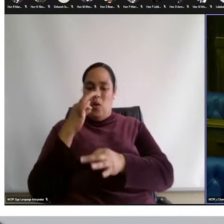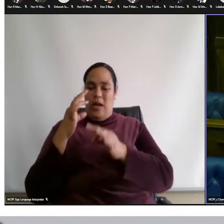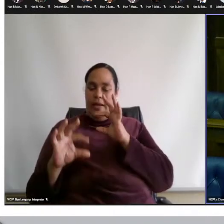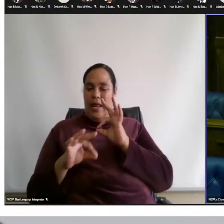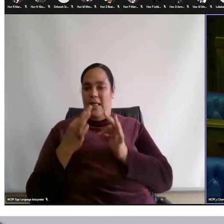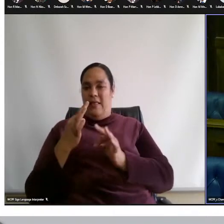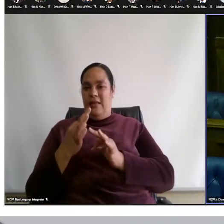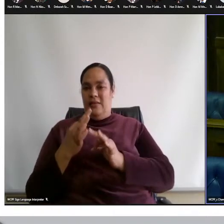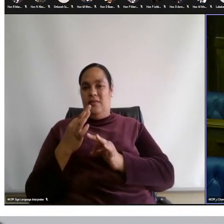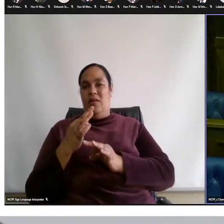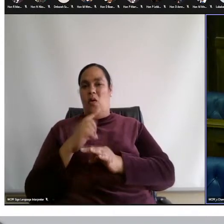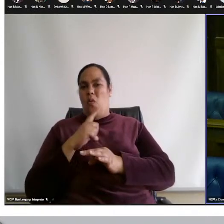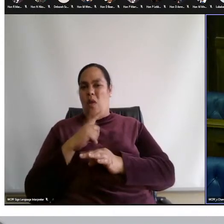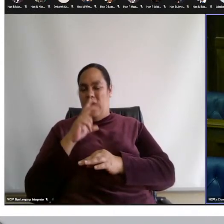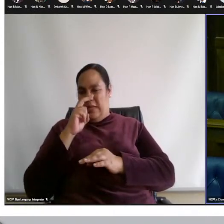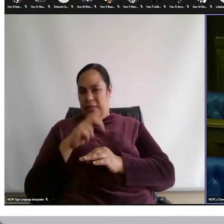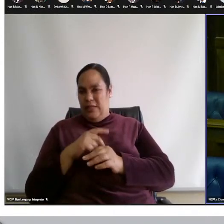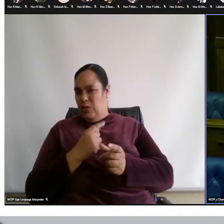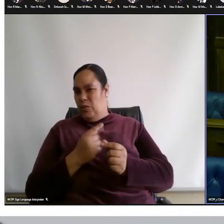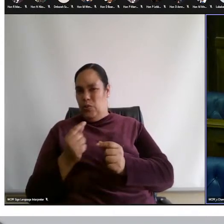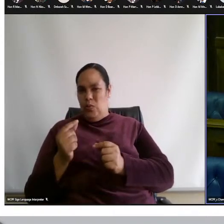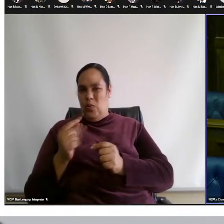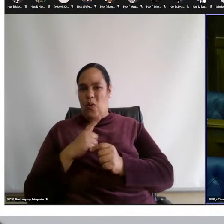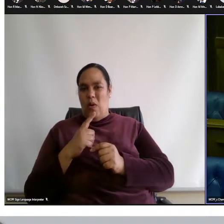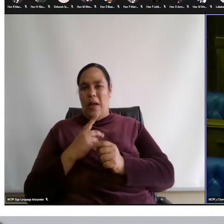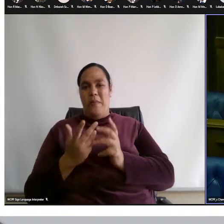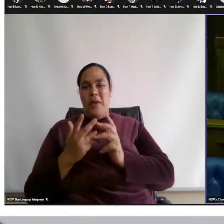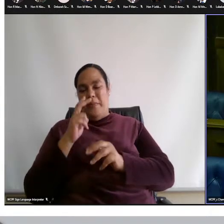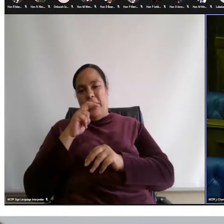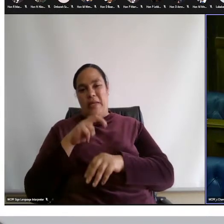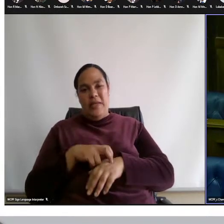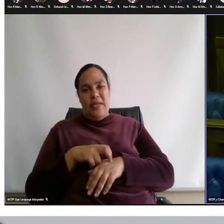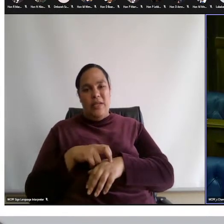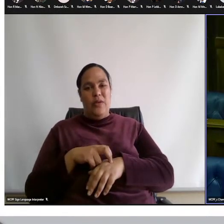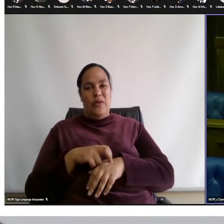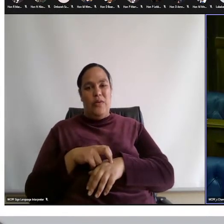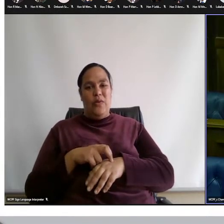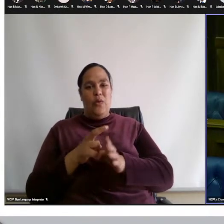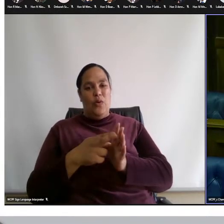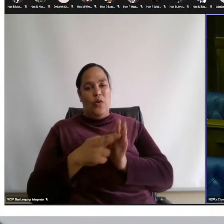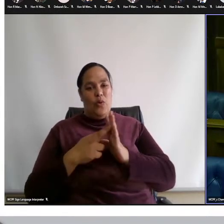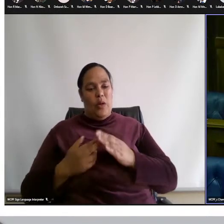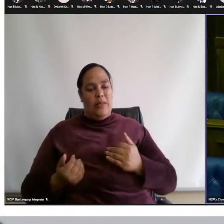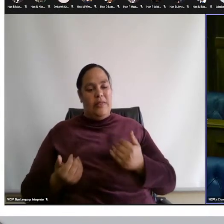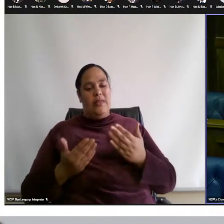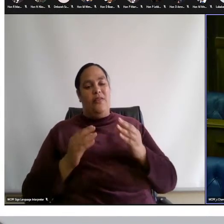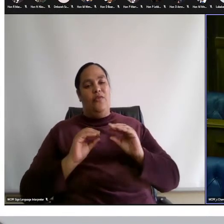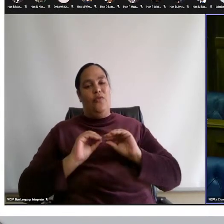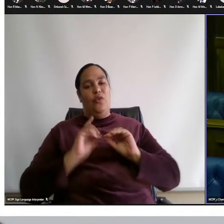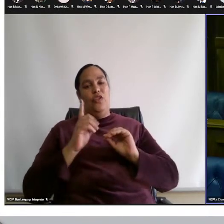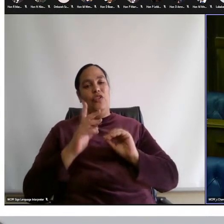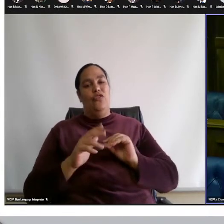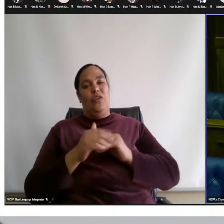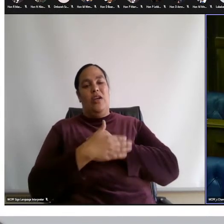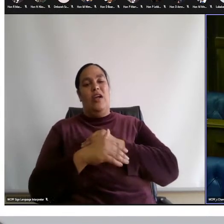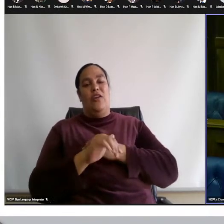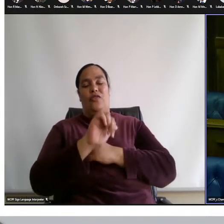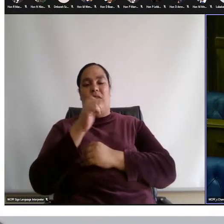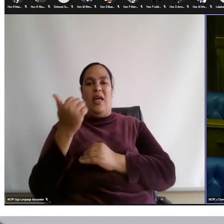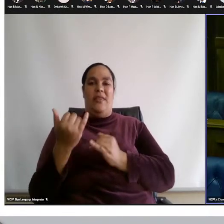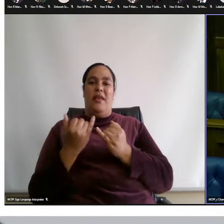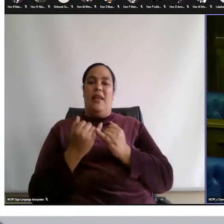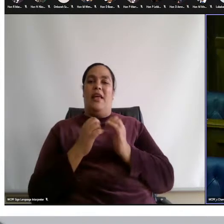indicating that we in fact may need to acquire the services of teachers from other countries, given, for instance,